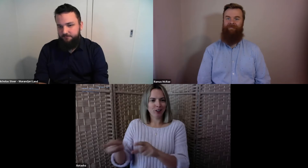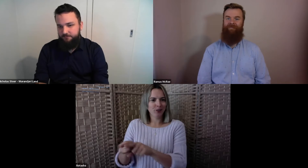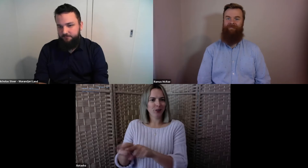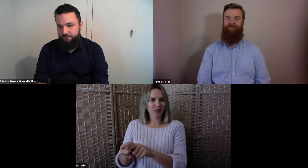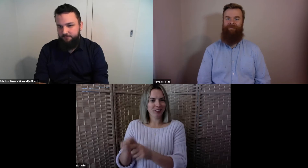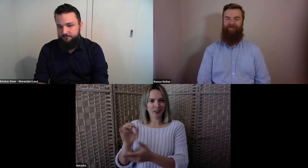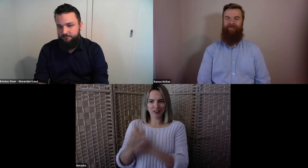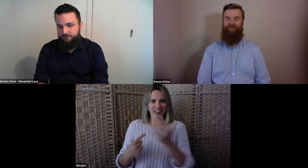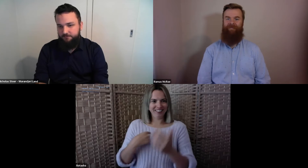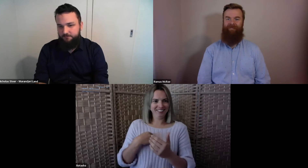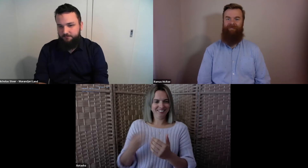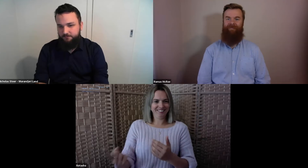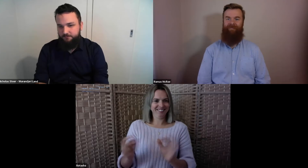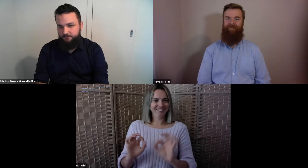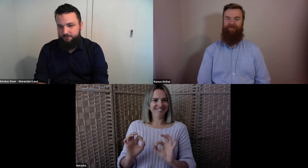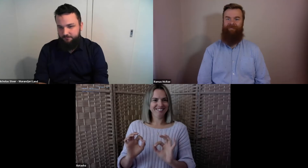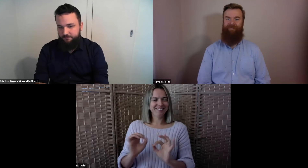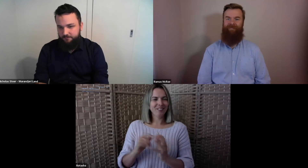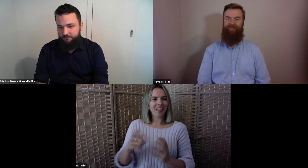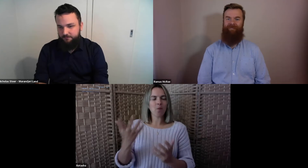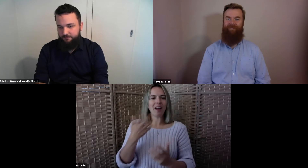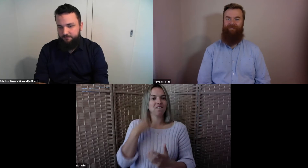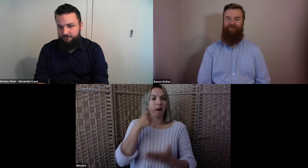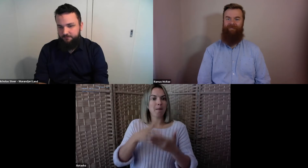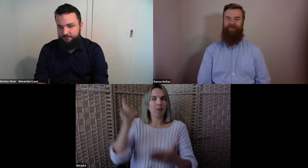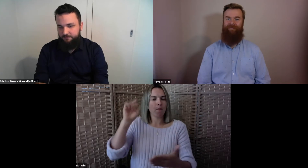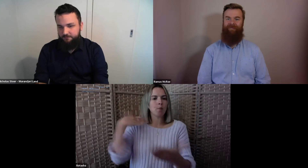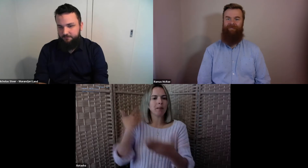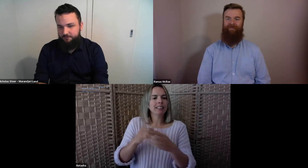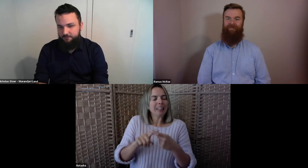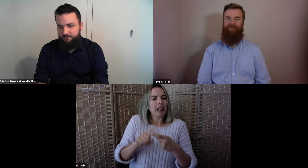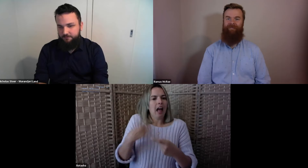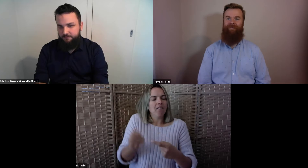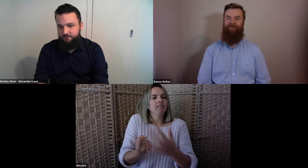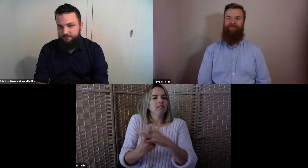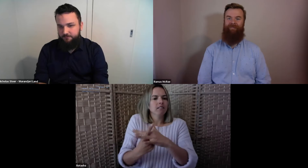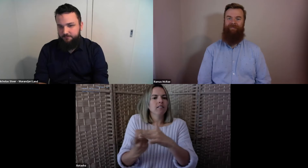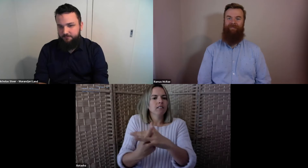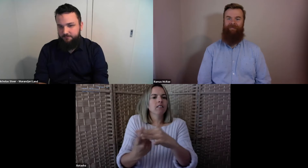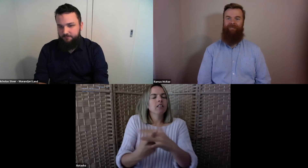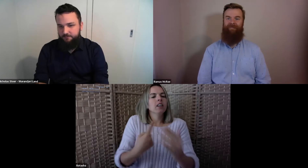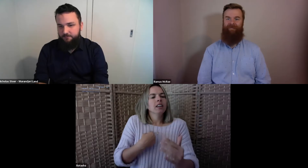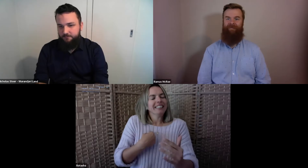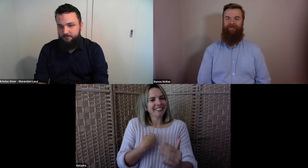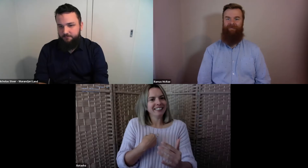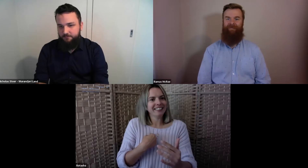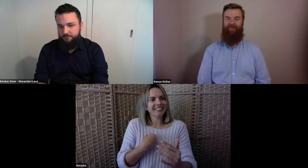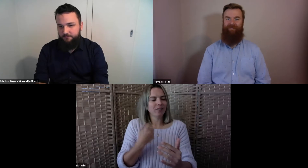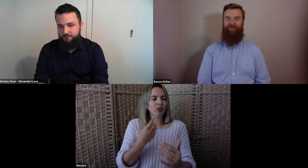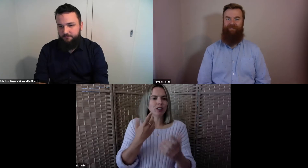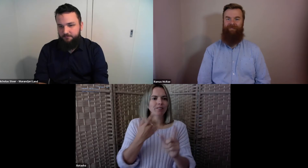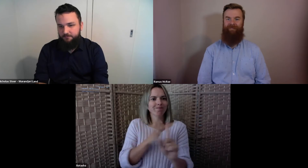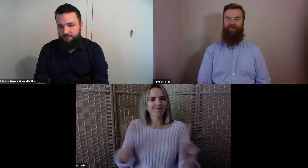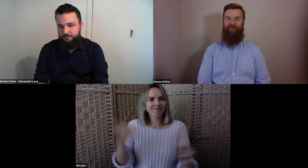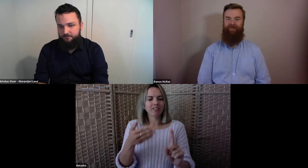to have another third person there like an interpreter. I want to be independent. So I suppose my experiences are that,